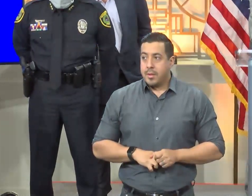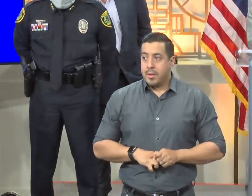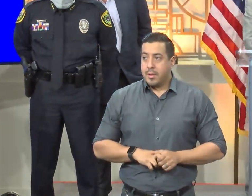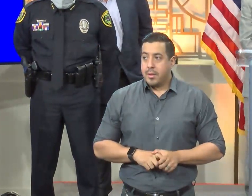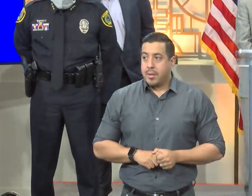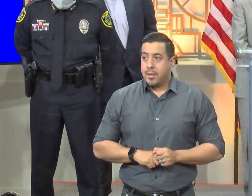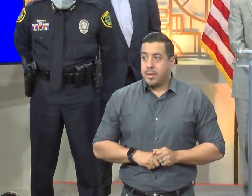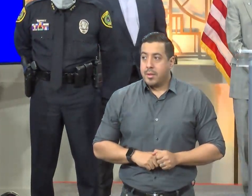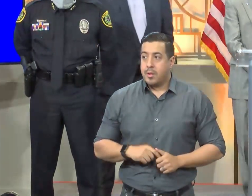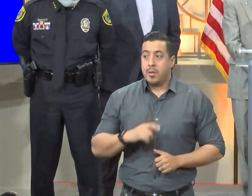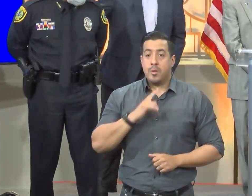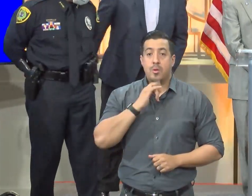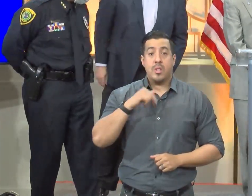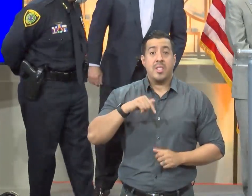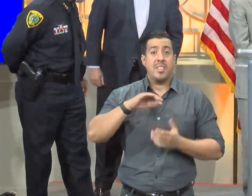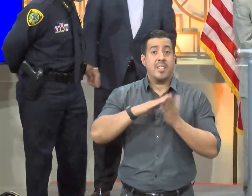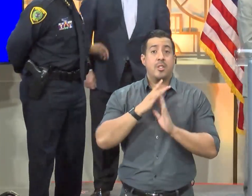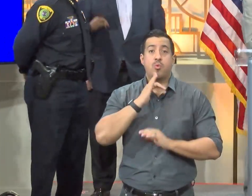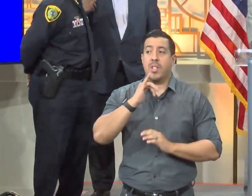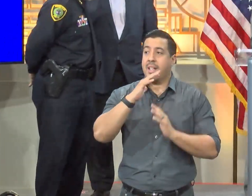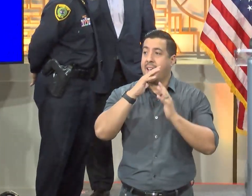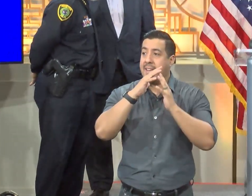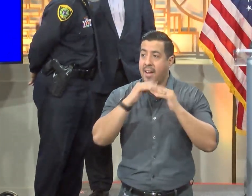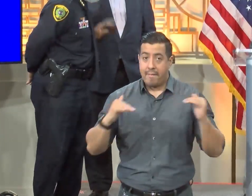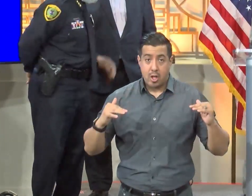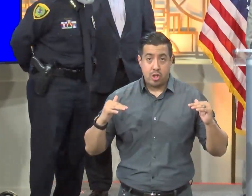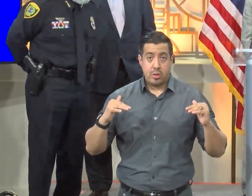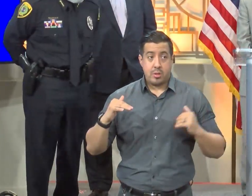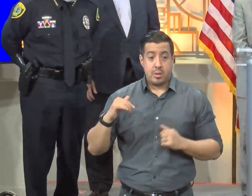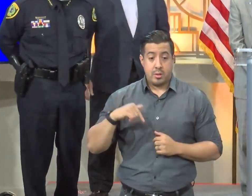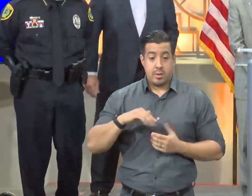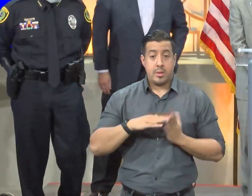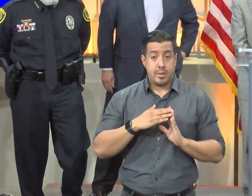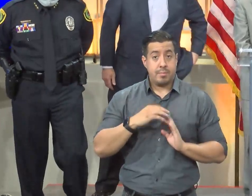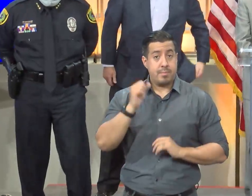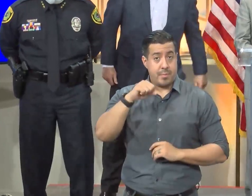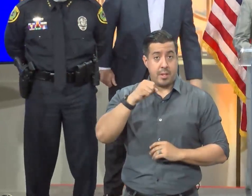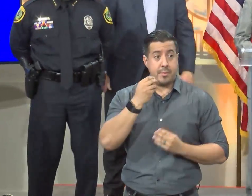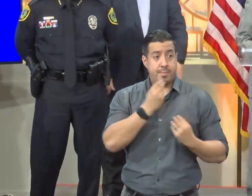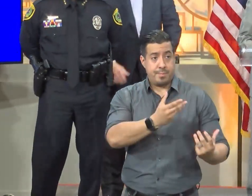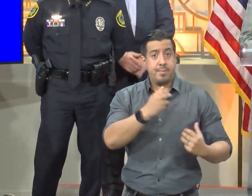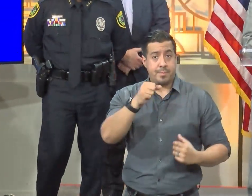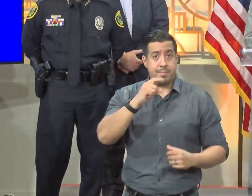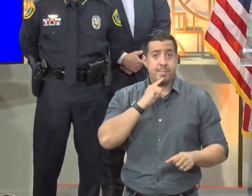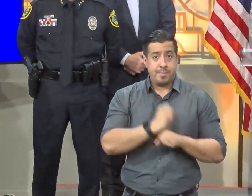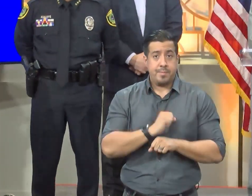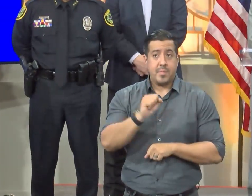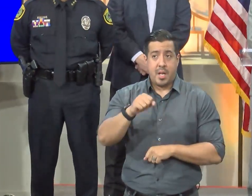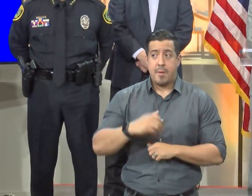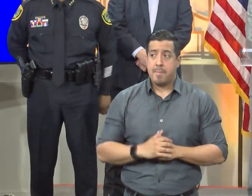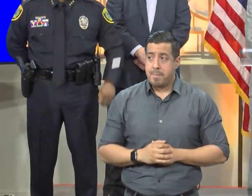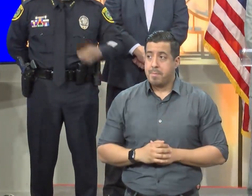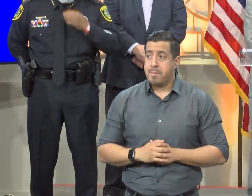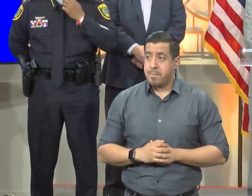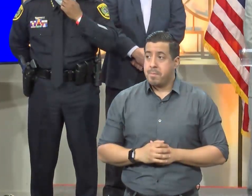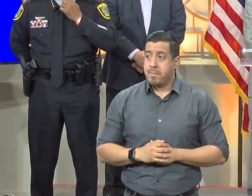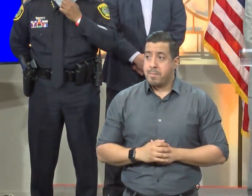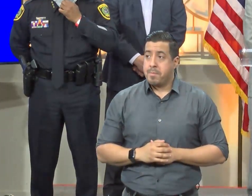Can a very diverse city be one? And the answer is yes. And look,